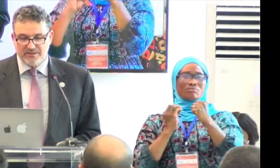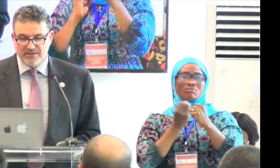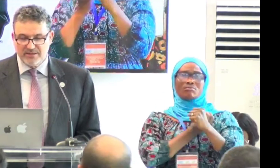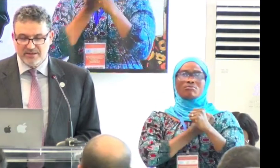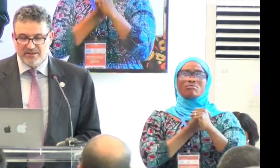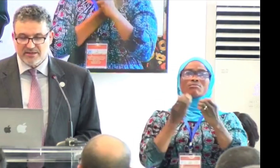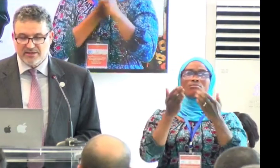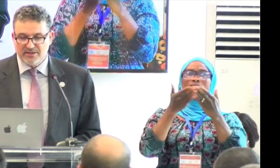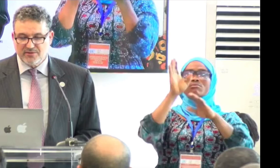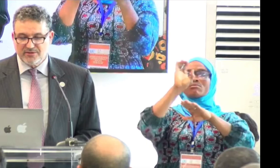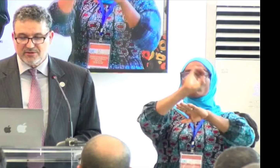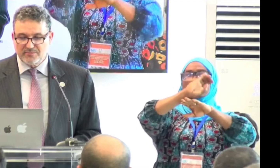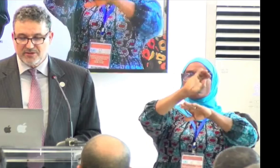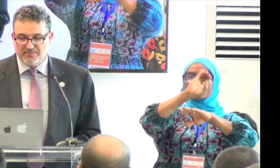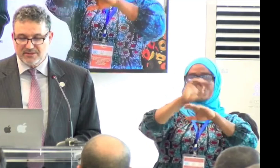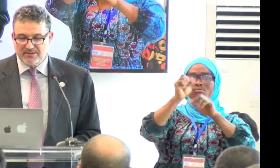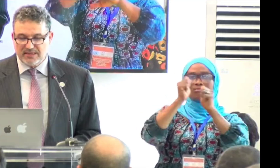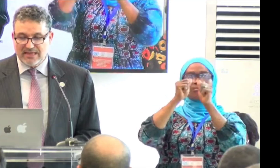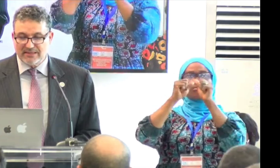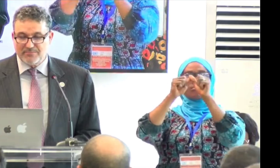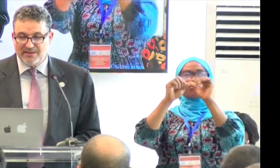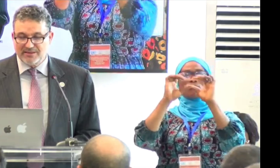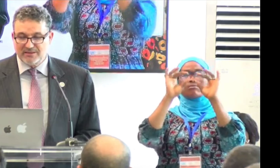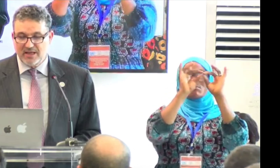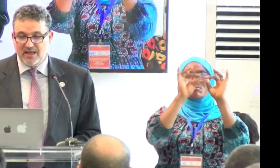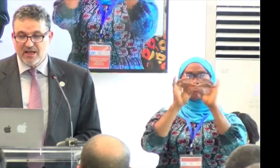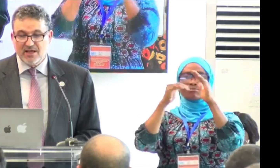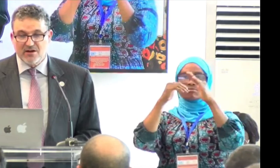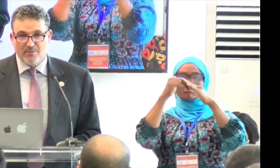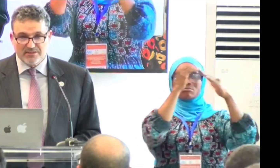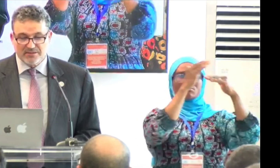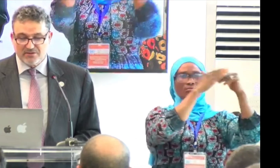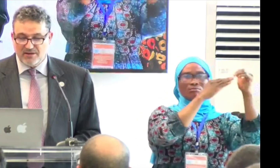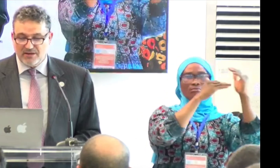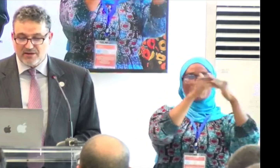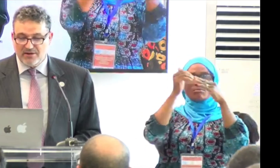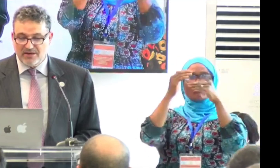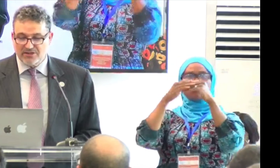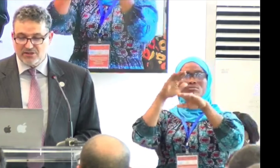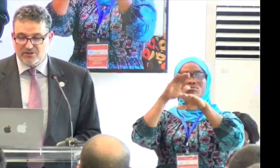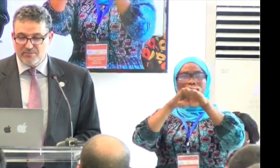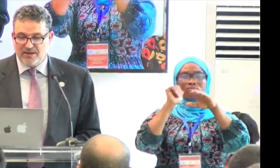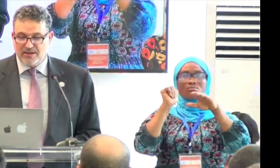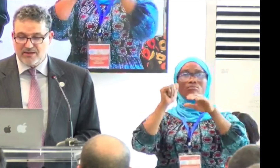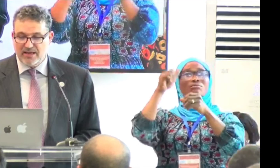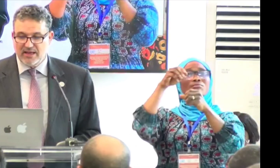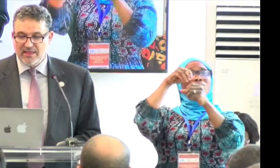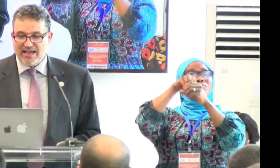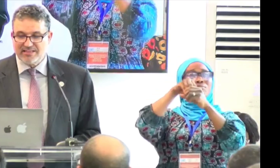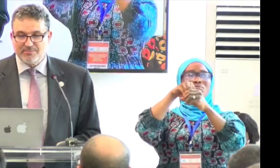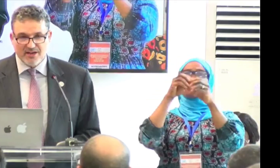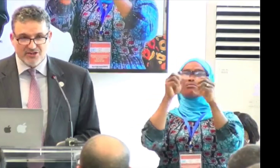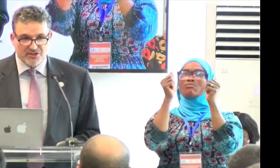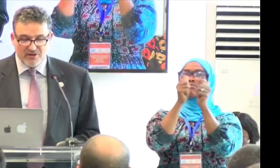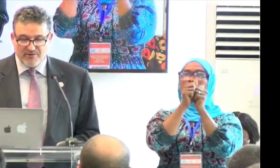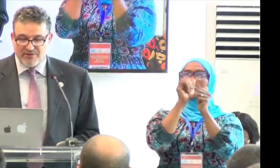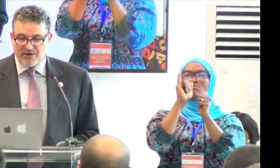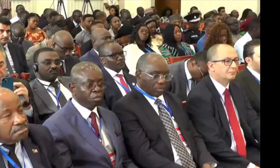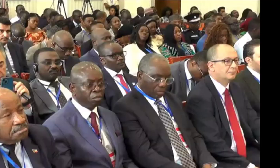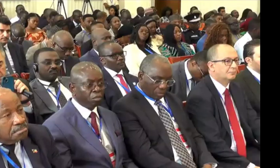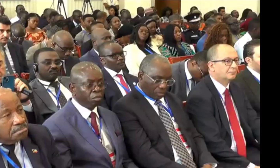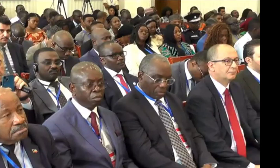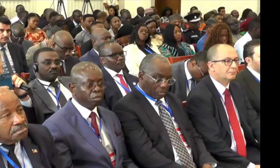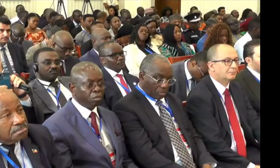engagement, continued commitment, and build a robust coalition to make the aspiration of